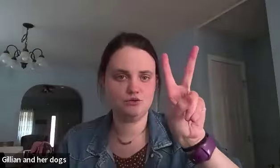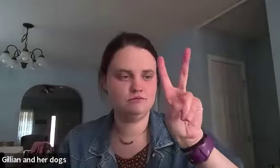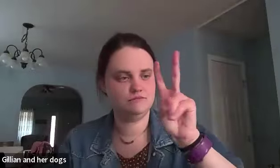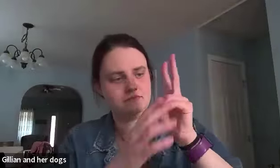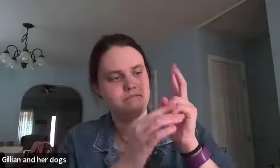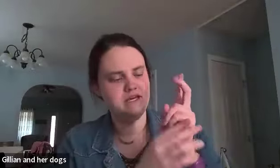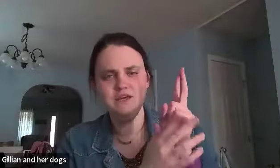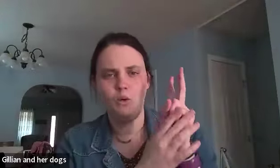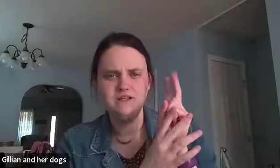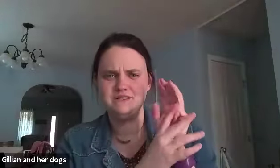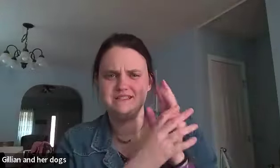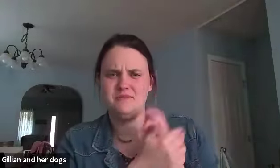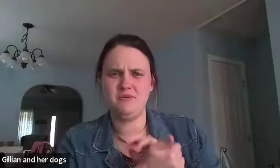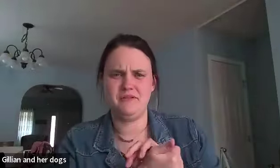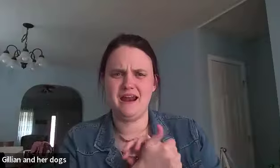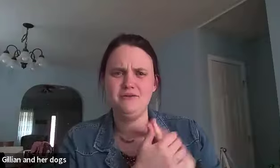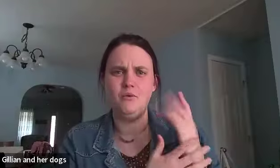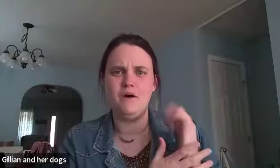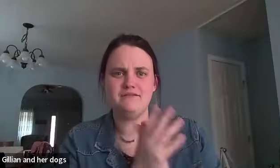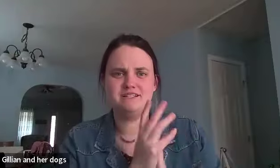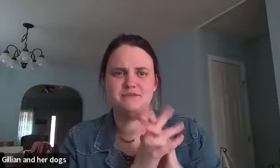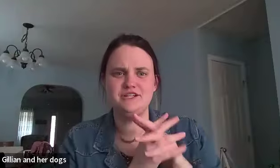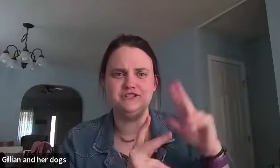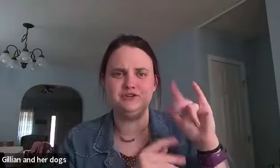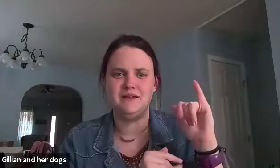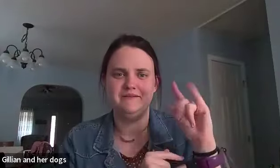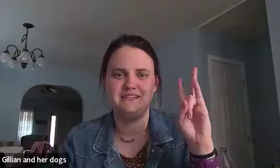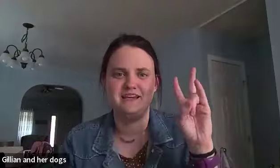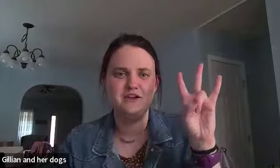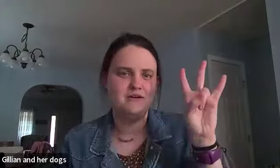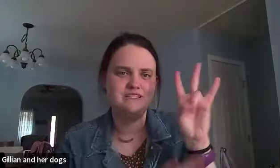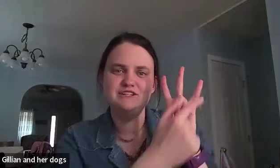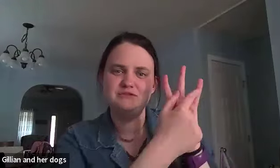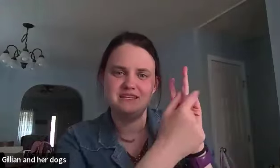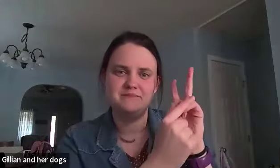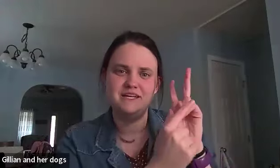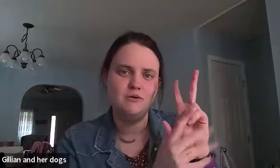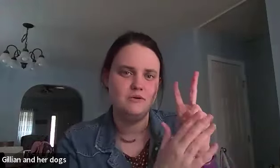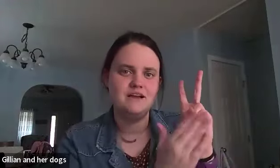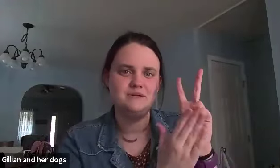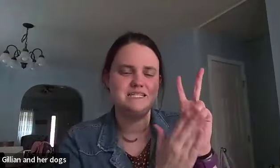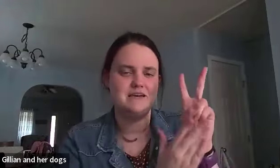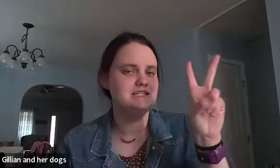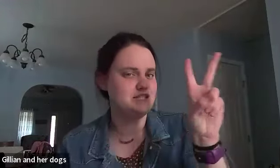two. My pinky always wants to come up on that. I don't know why. Every time we do it two, it's like wants to do this. I'm like, no, we're not doing a seven. It's a two.